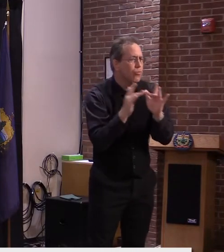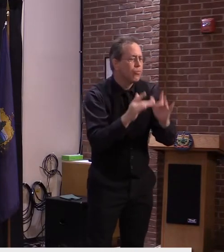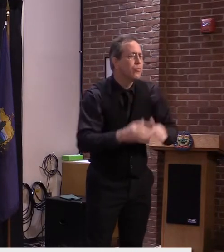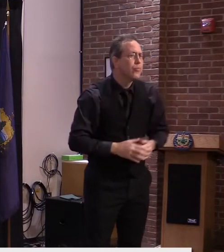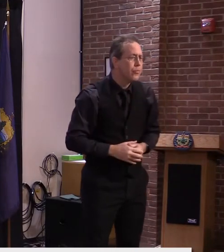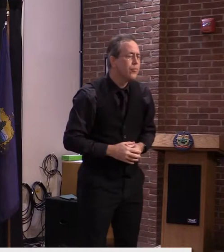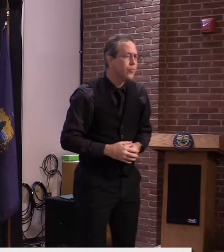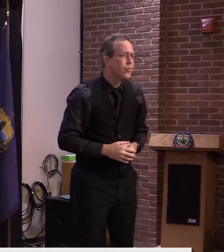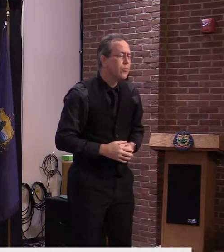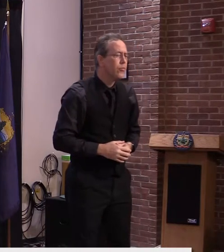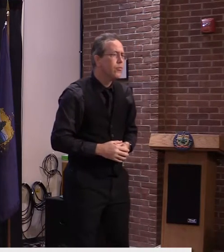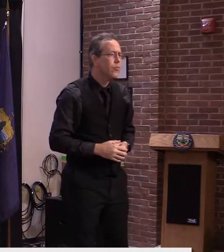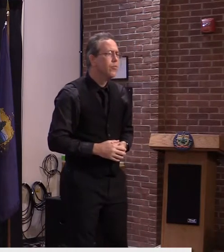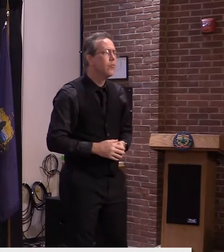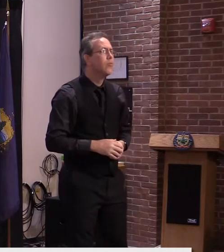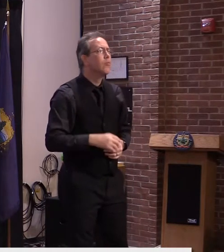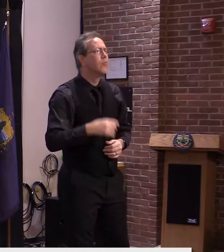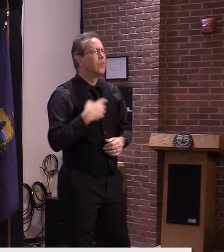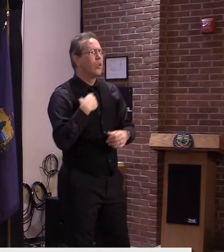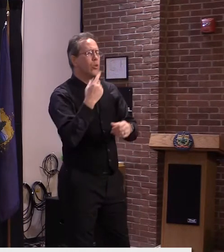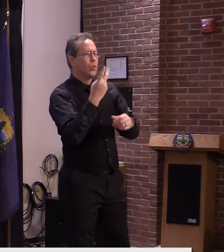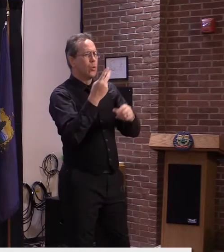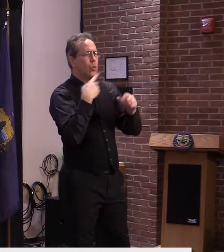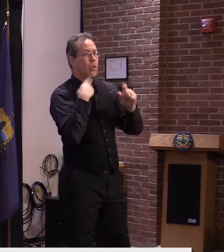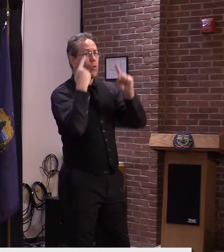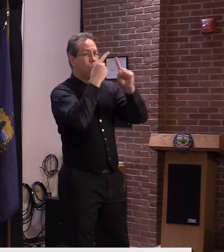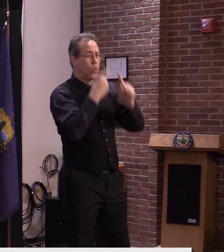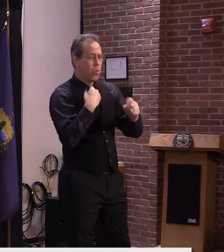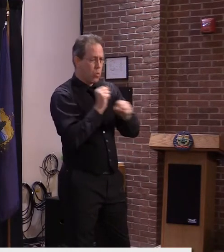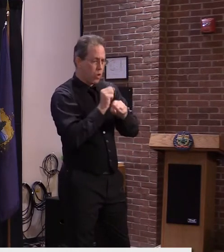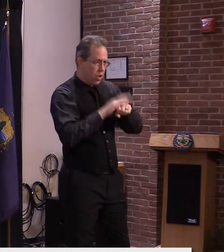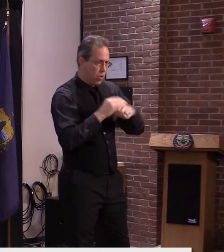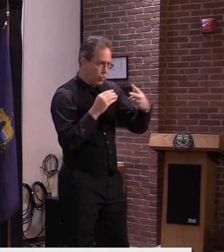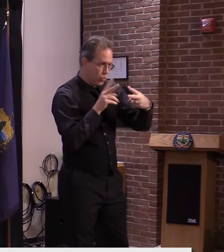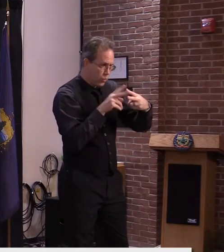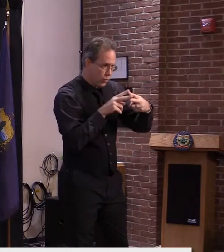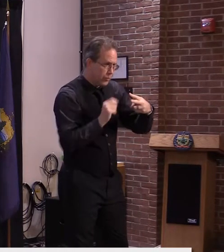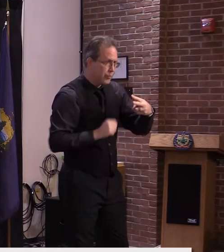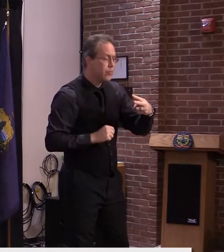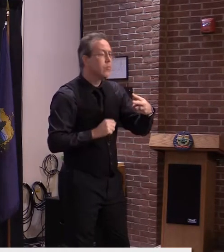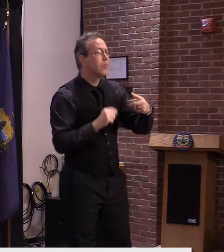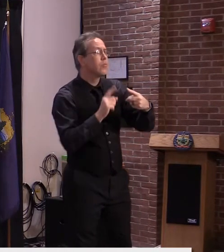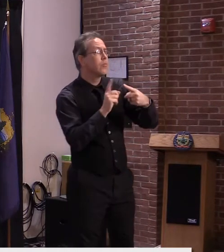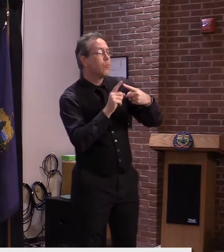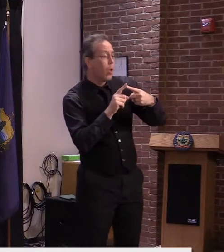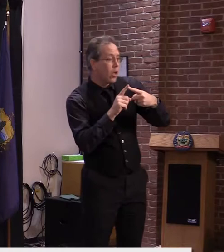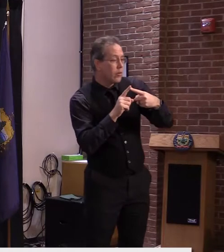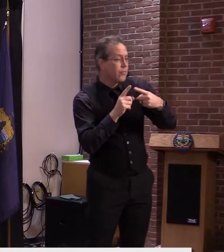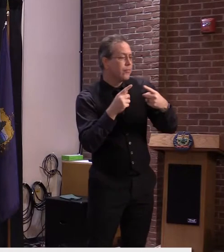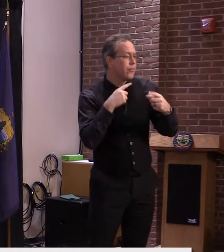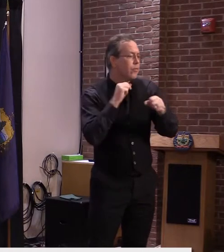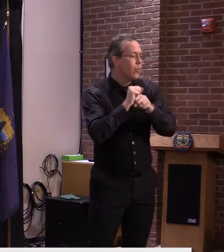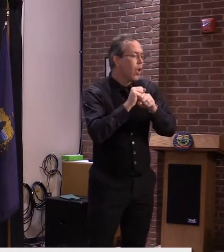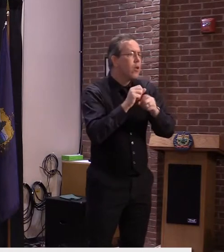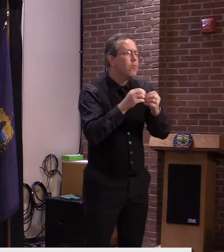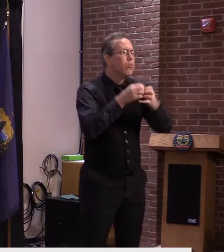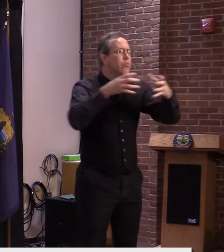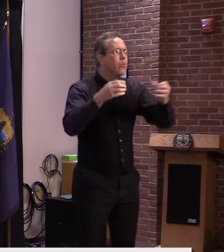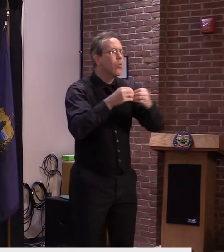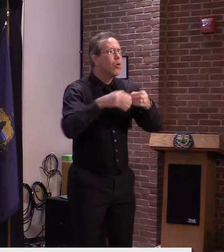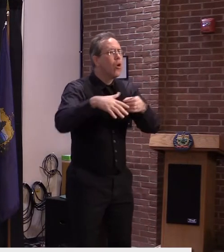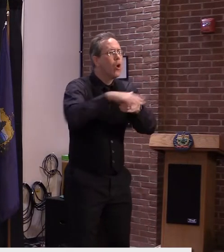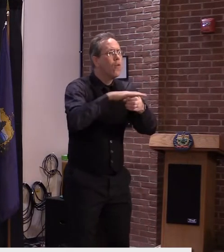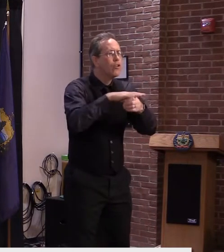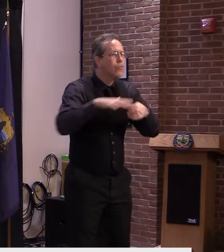Now, here are the two core objectives of the Critical Communications Infrastructure Program. The first is to ensure there is uniform voice coverage